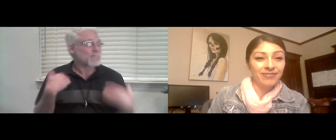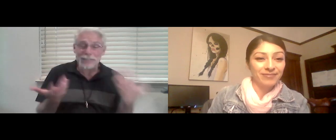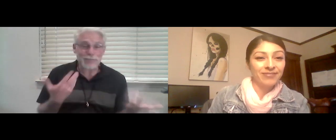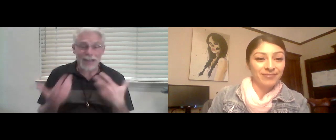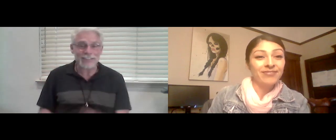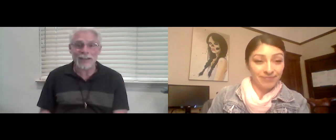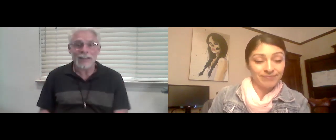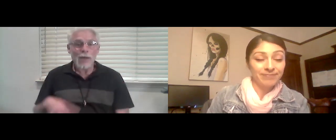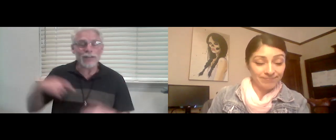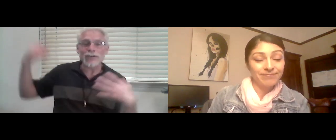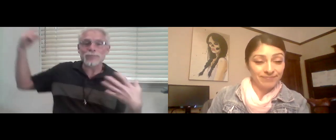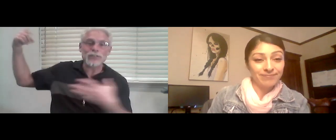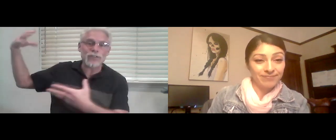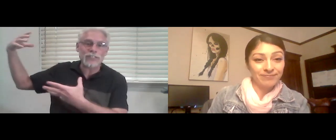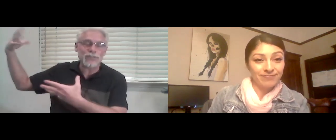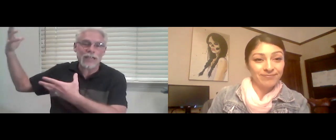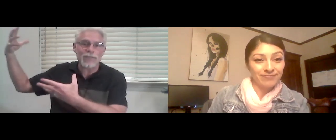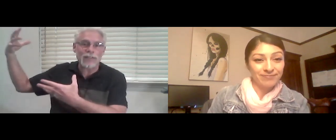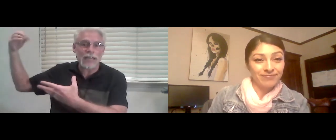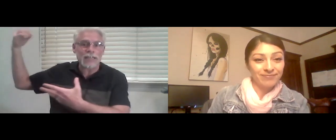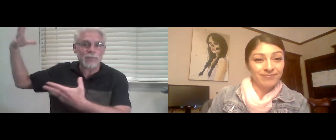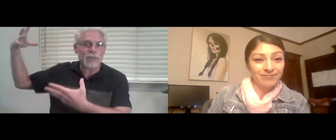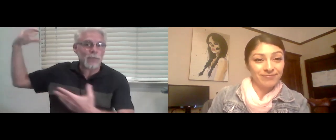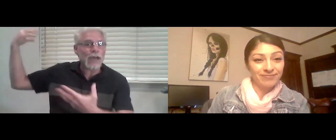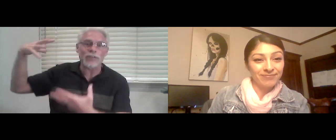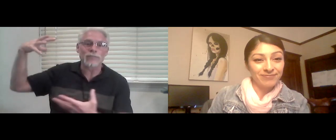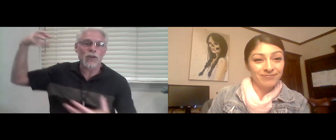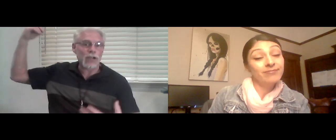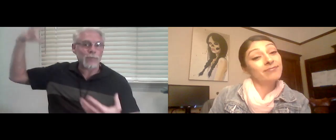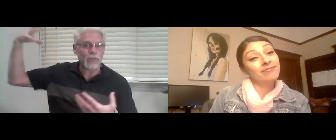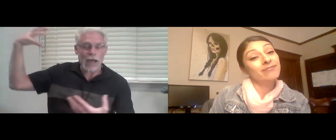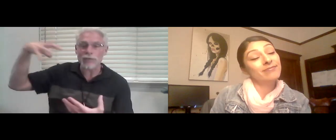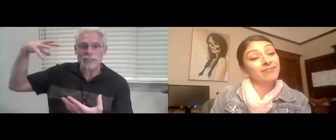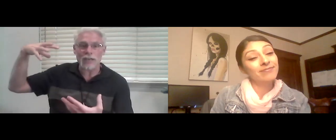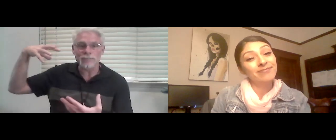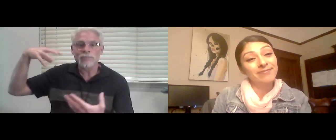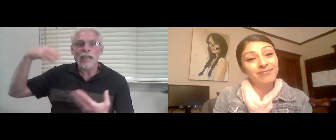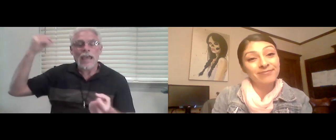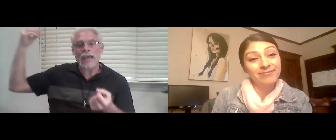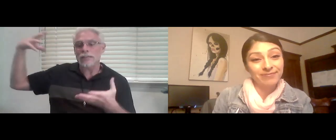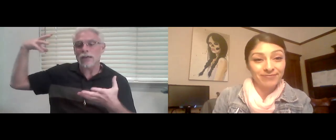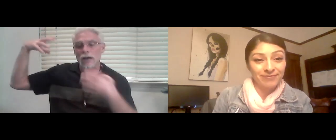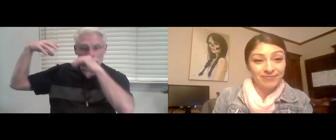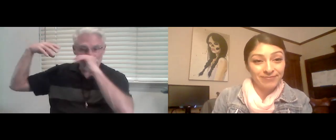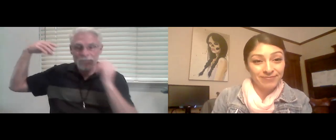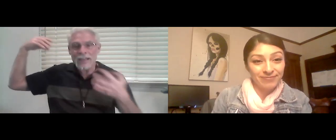heart. That's the way I saw it. But it could be you could have the light coming from heaven or coming from outside,